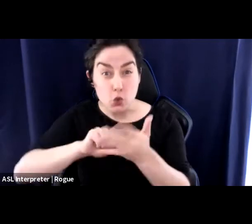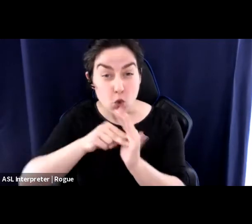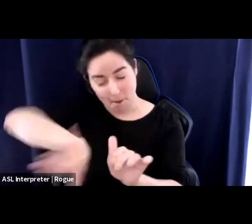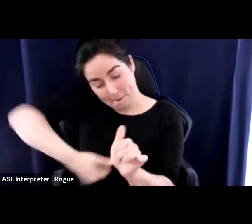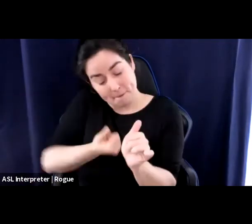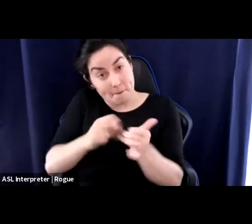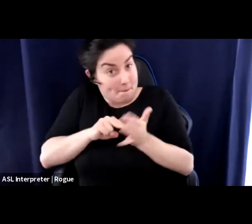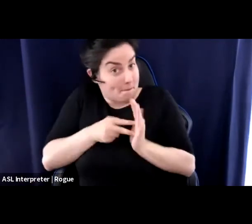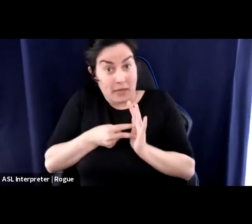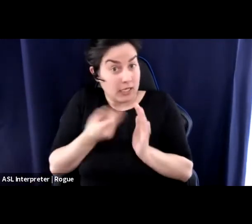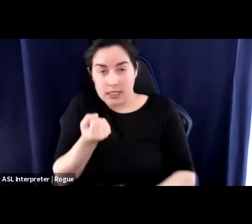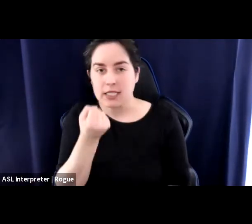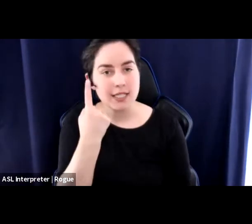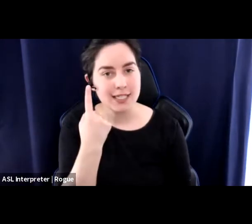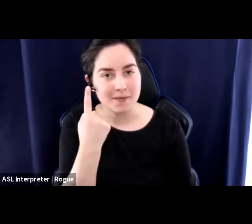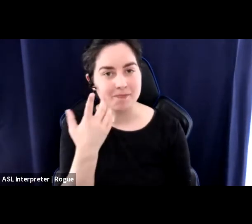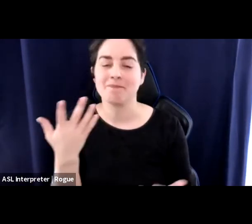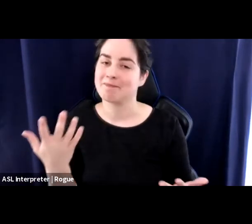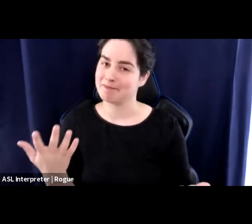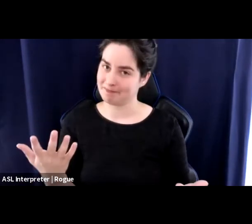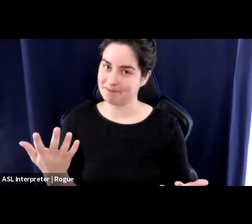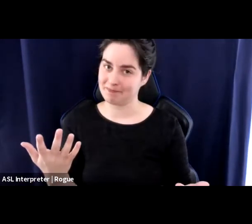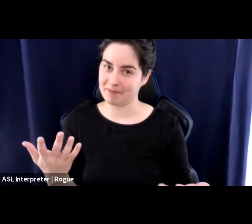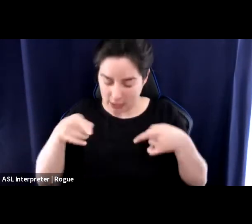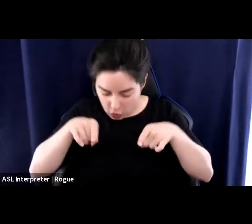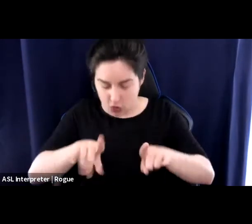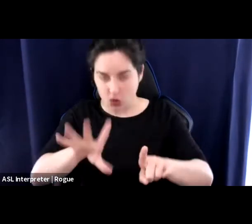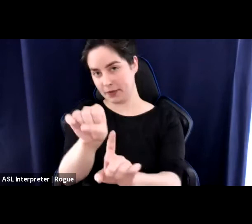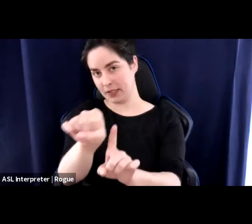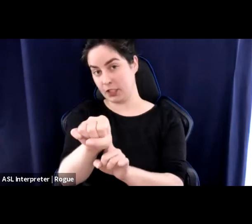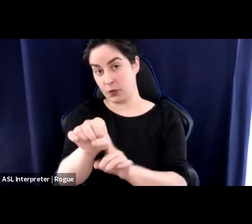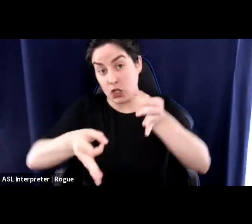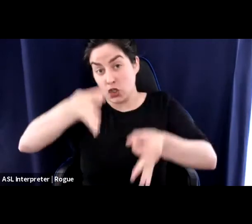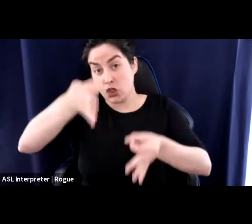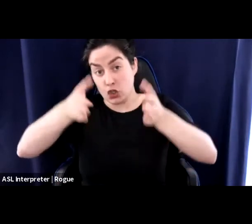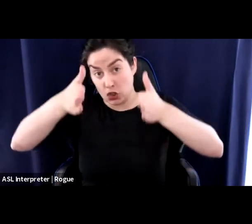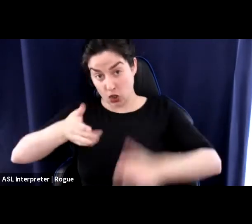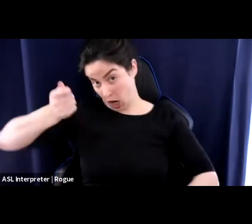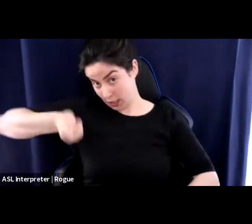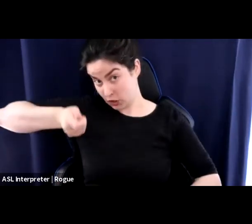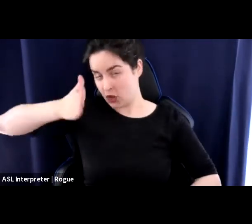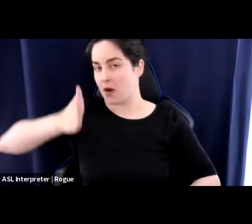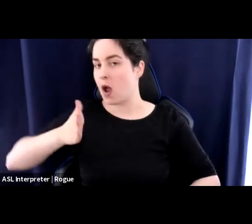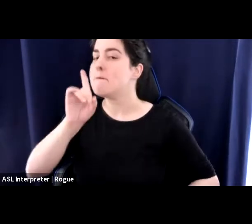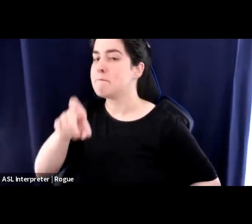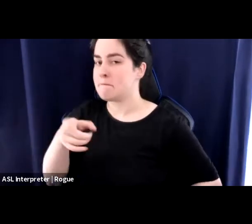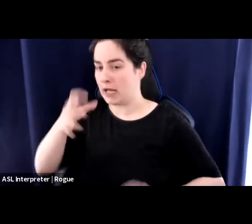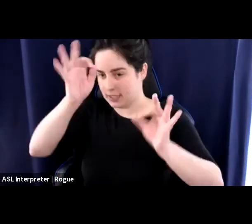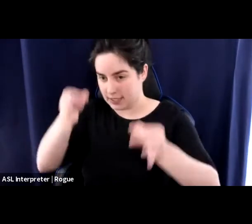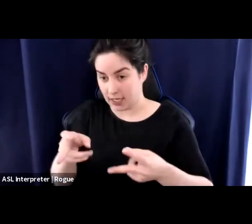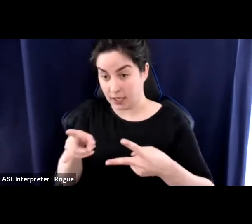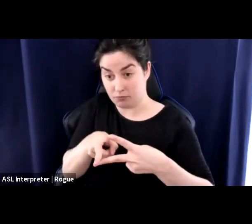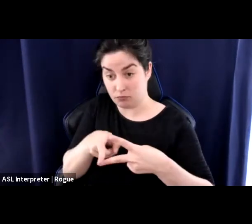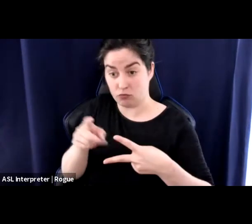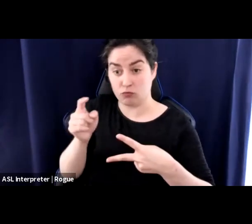the Act states that a trial judge has to determine two things. One is that the witness is able to communicate the